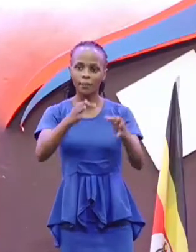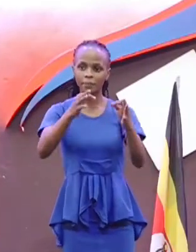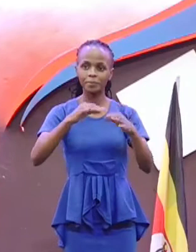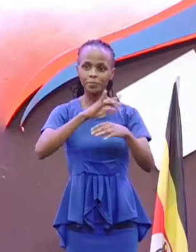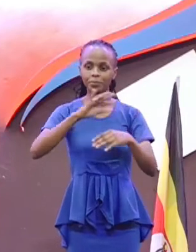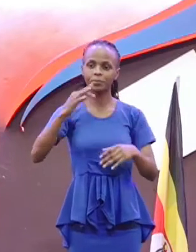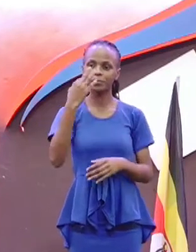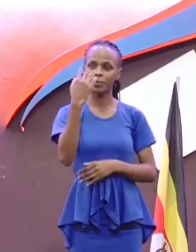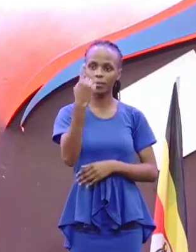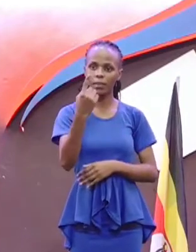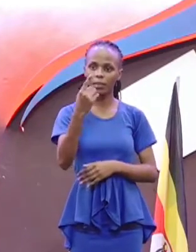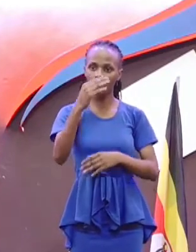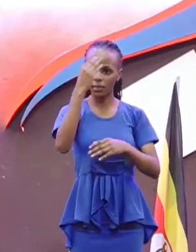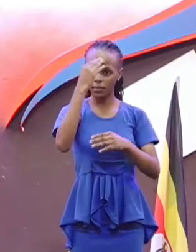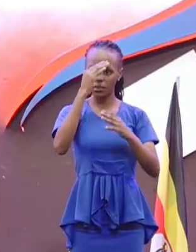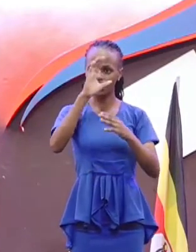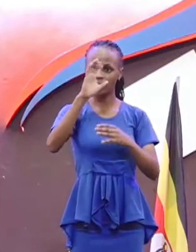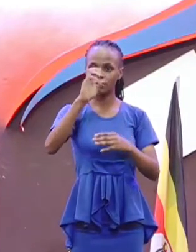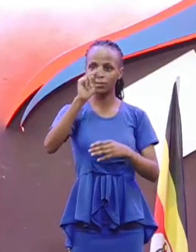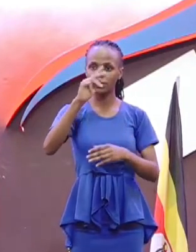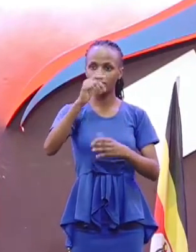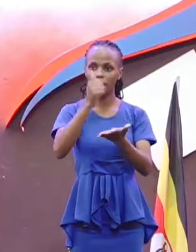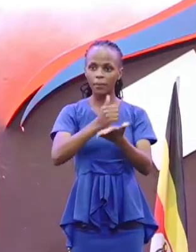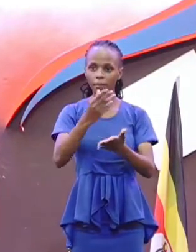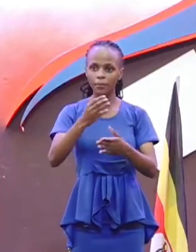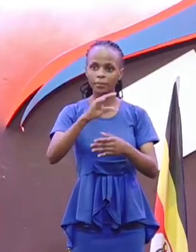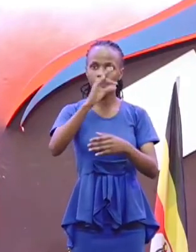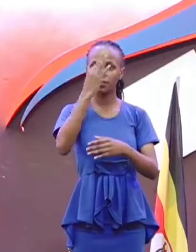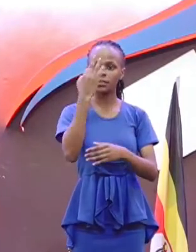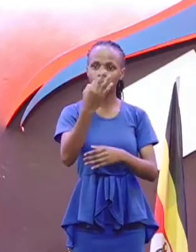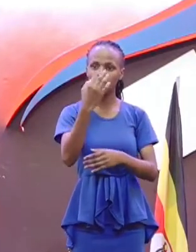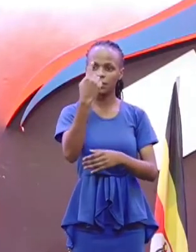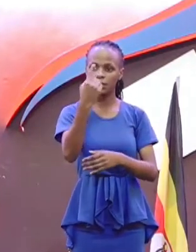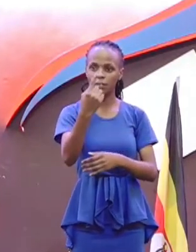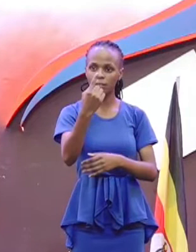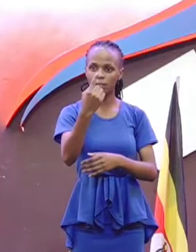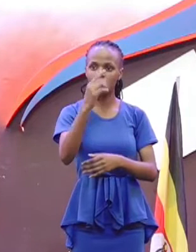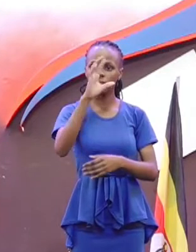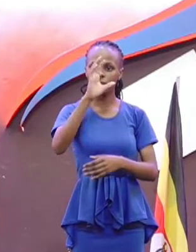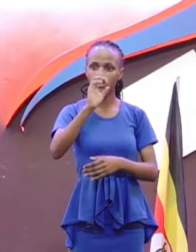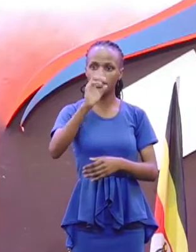That is in Centenary Bank. United Christian Center is the name. The account number is